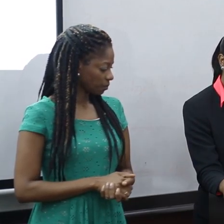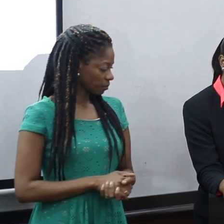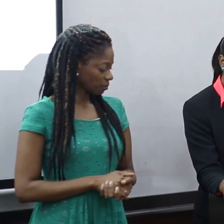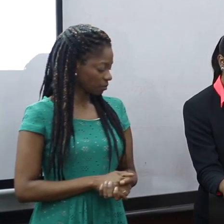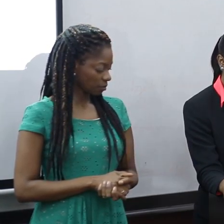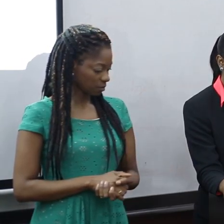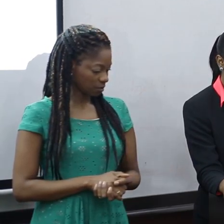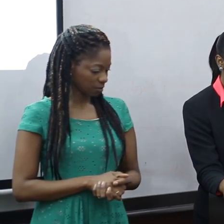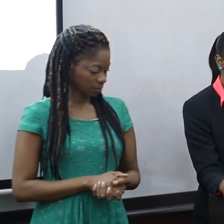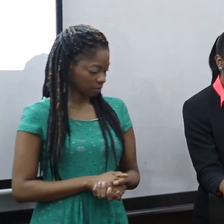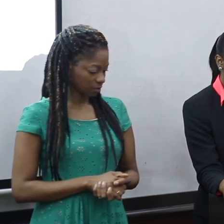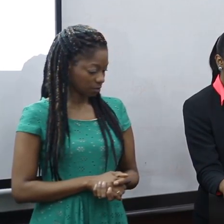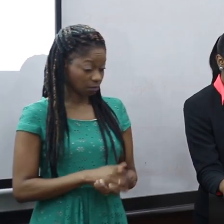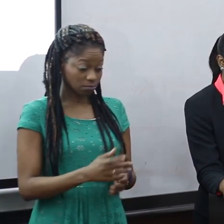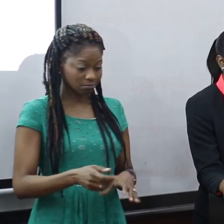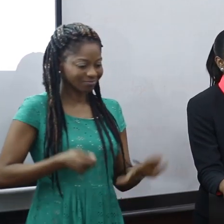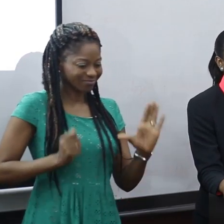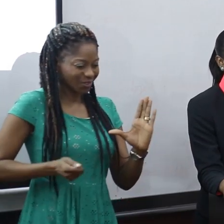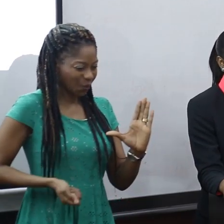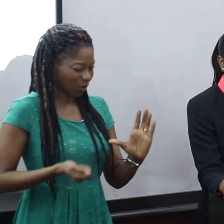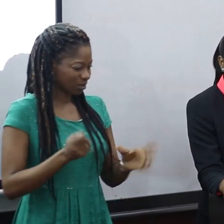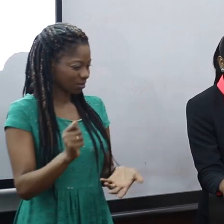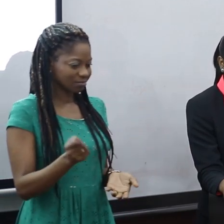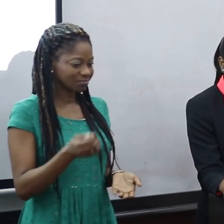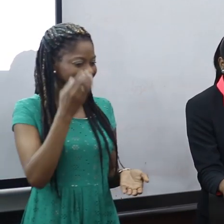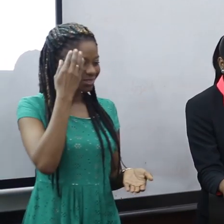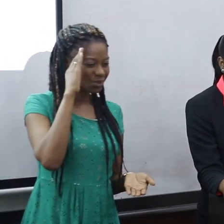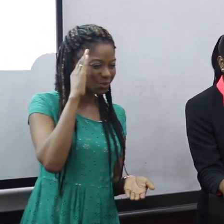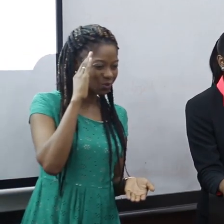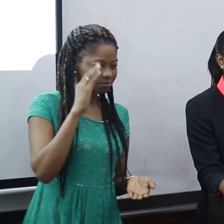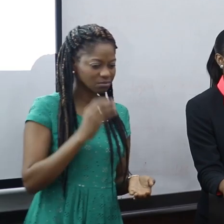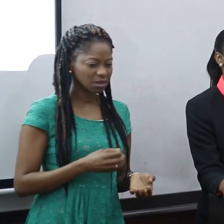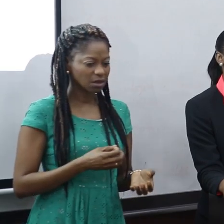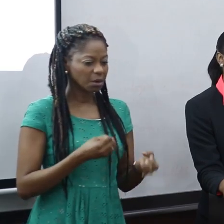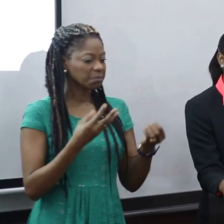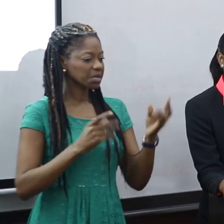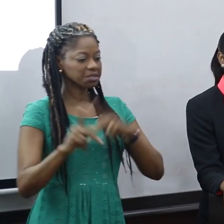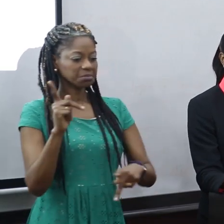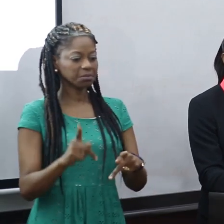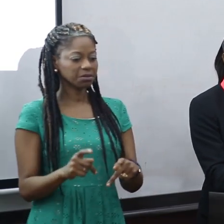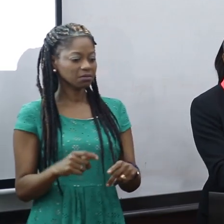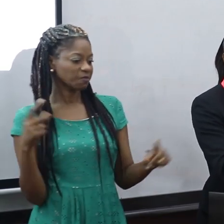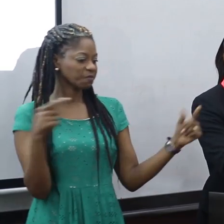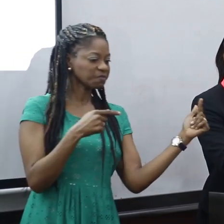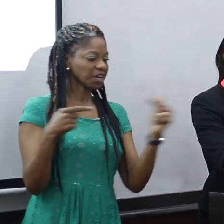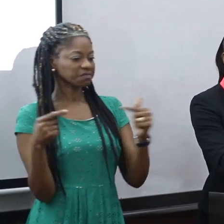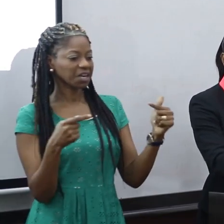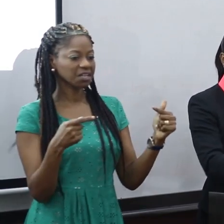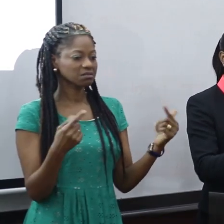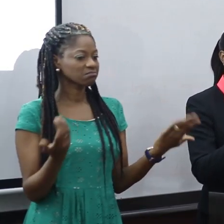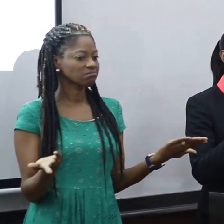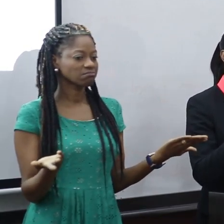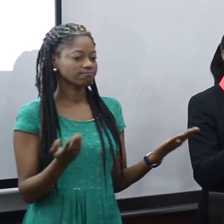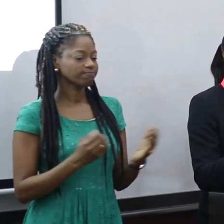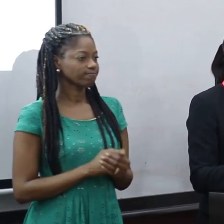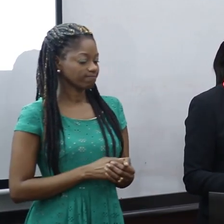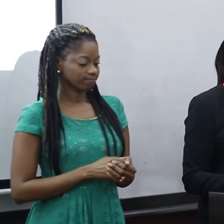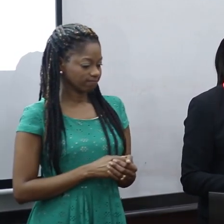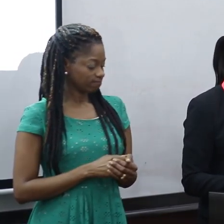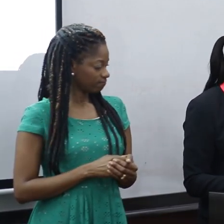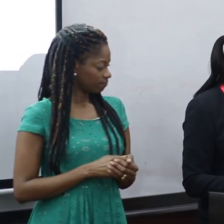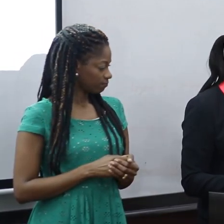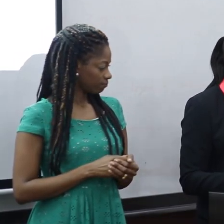untested notions in the courts, and there has been little public discourse on these issues, the parameters are unclear.